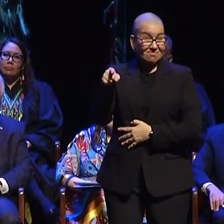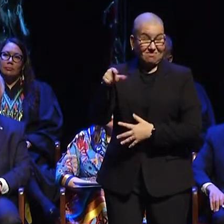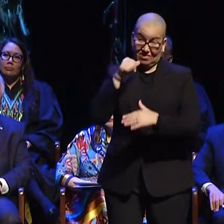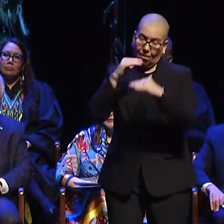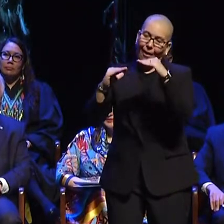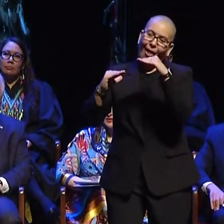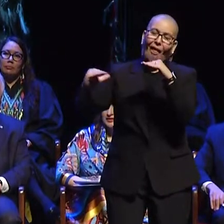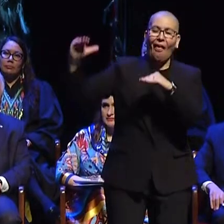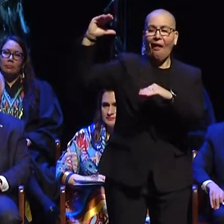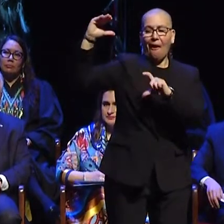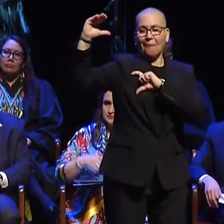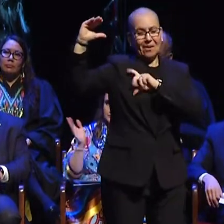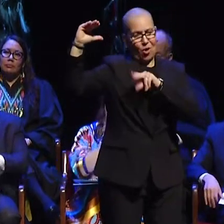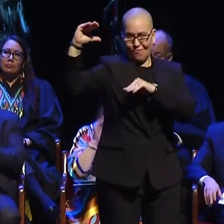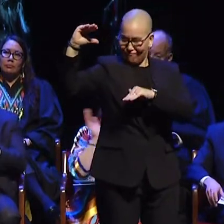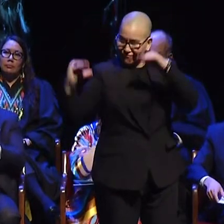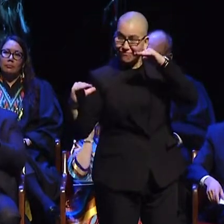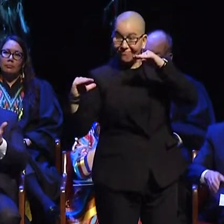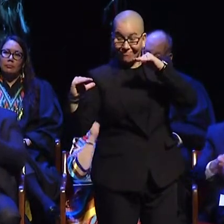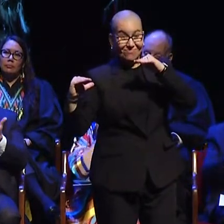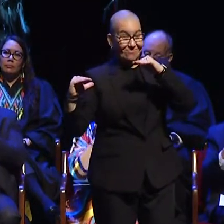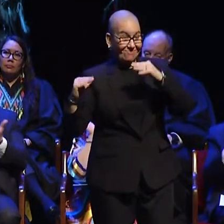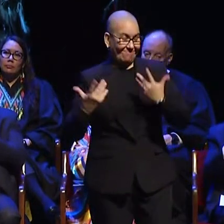before the law.